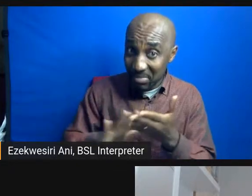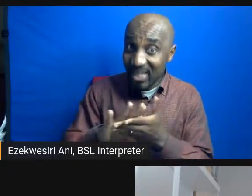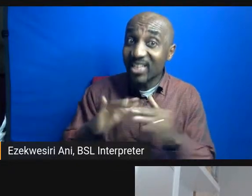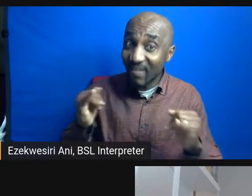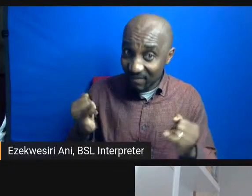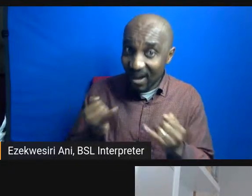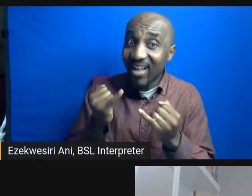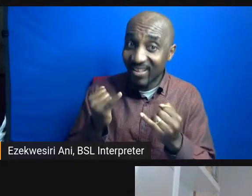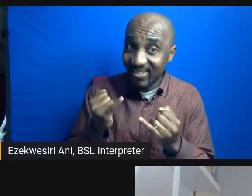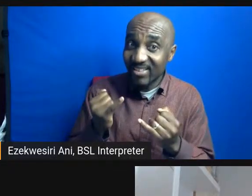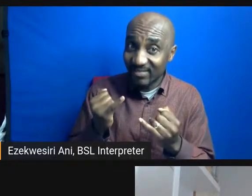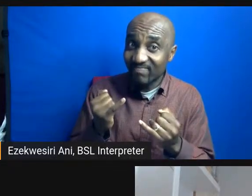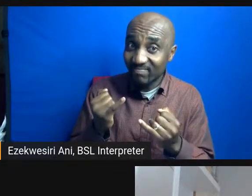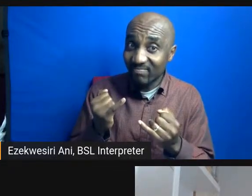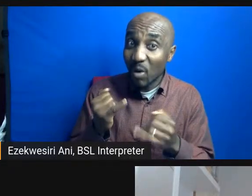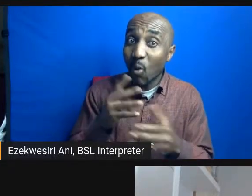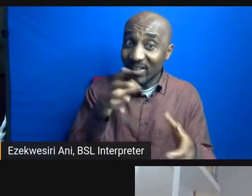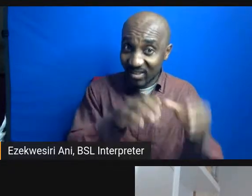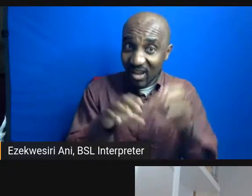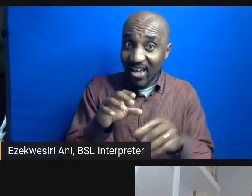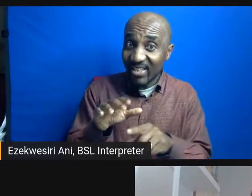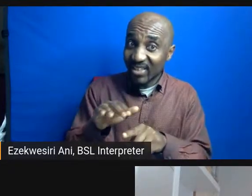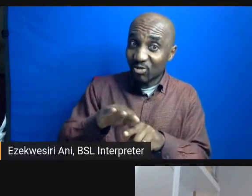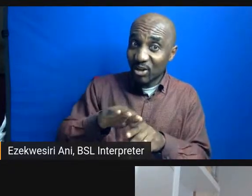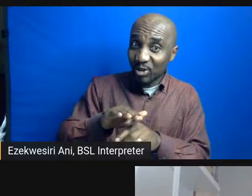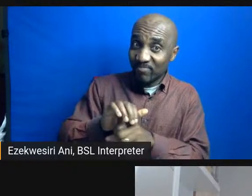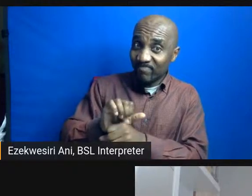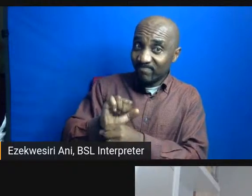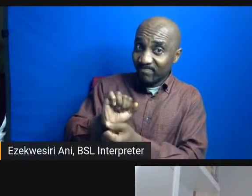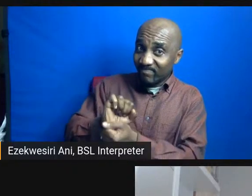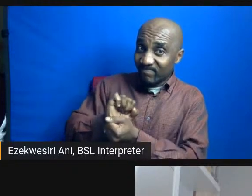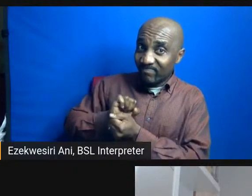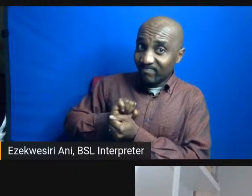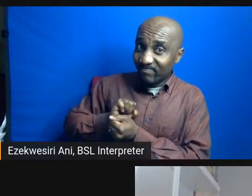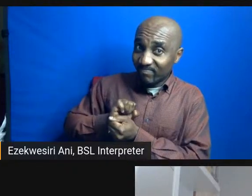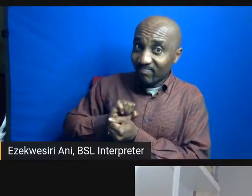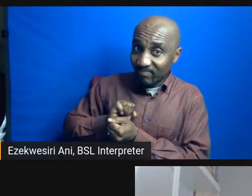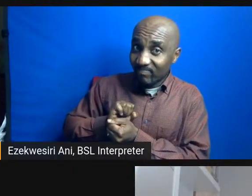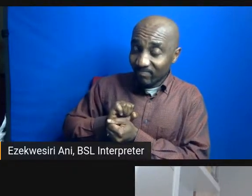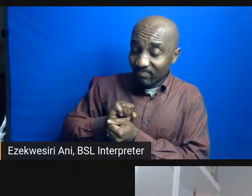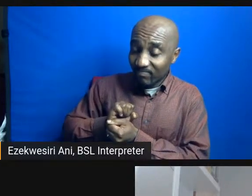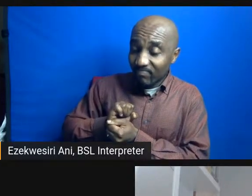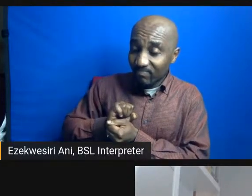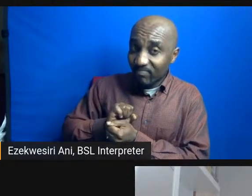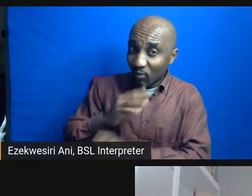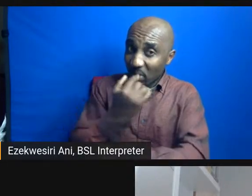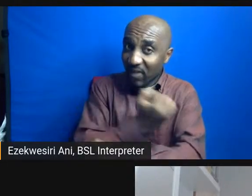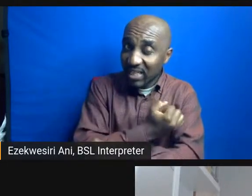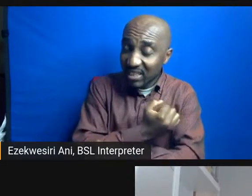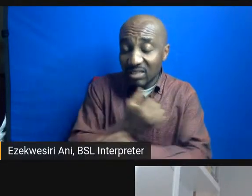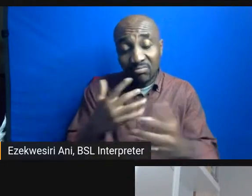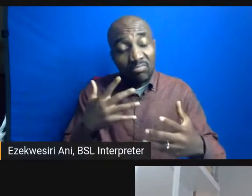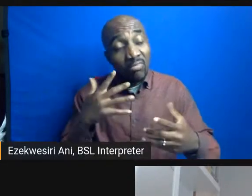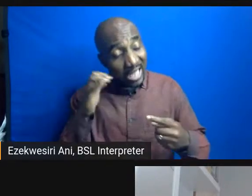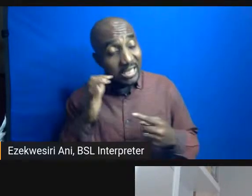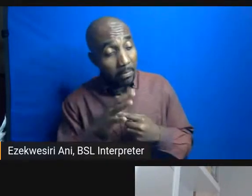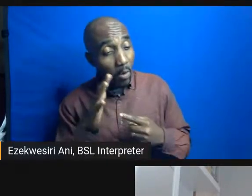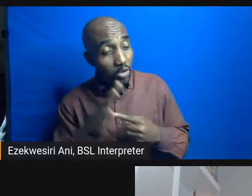struggle. I think it's particularly important the way you consider the difference